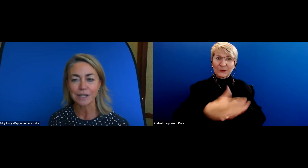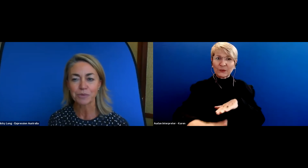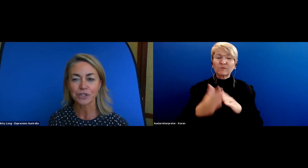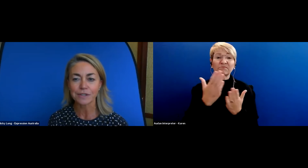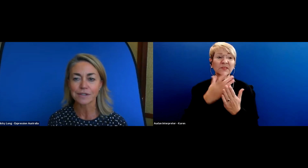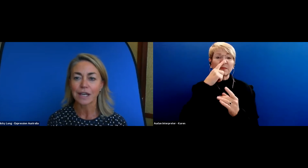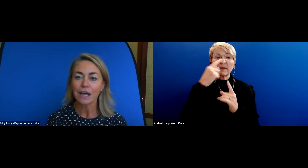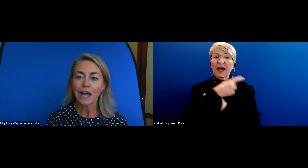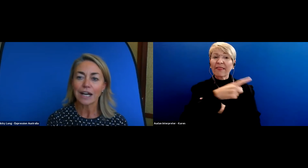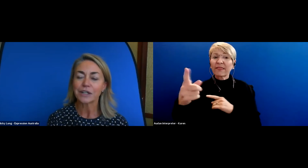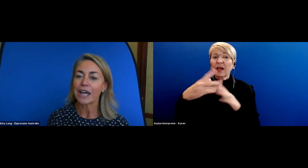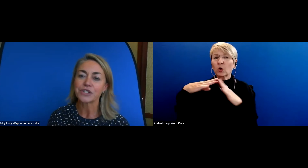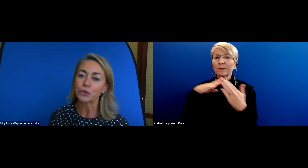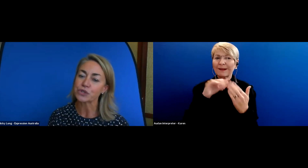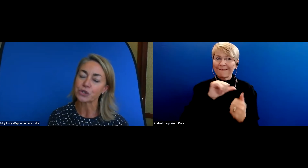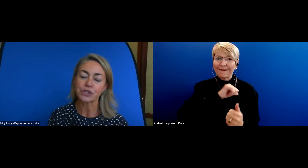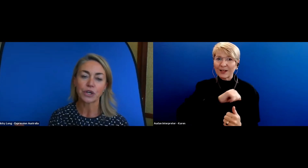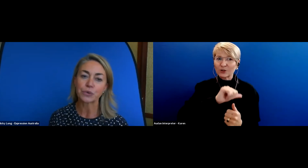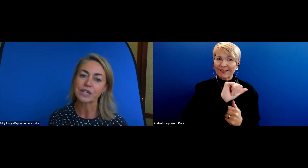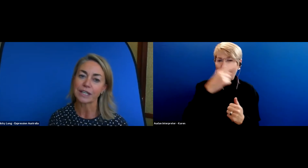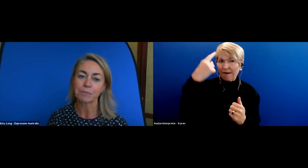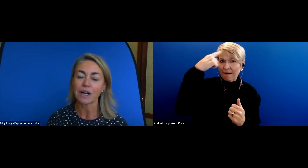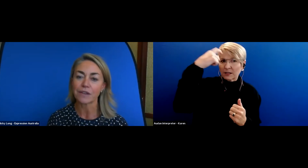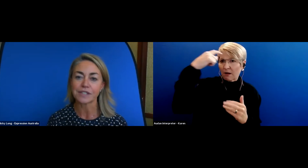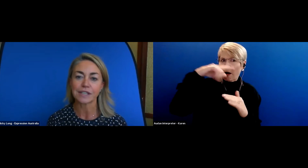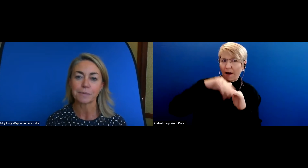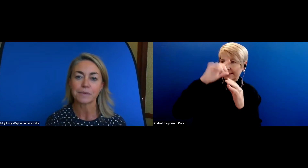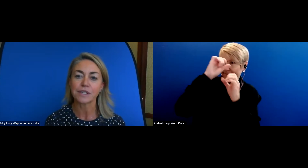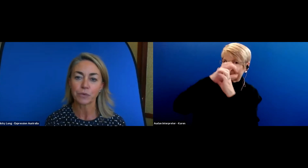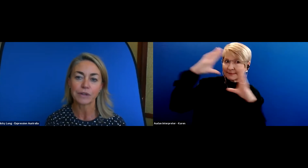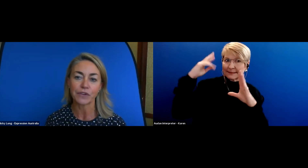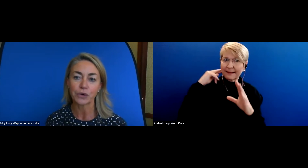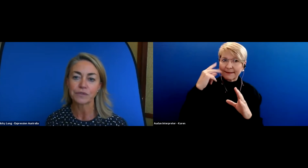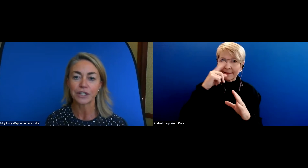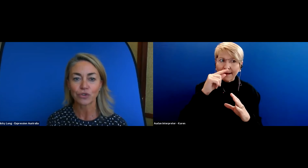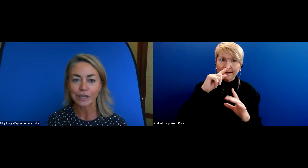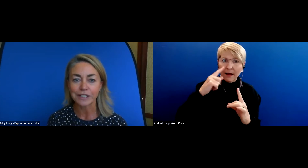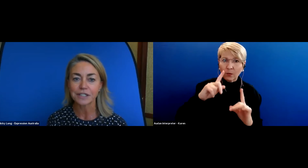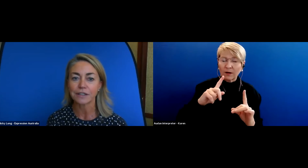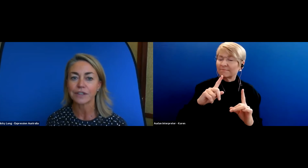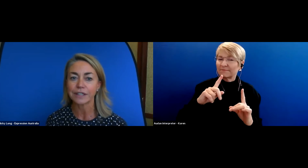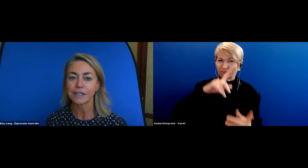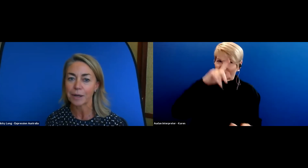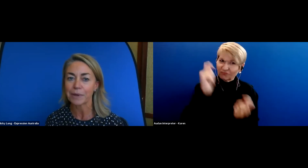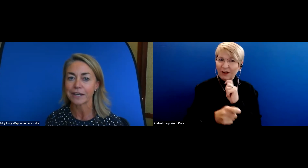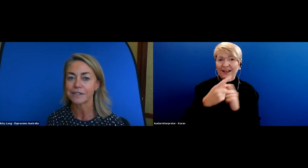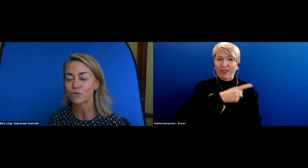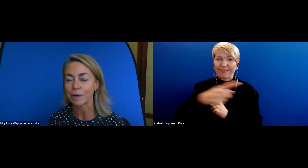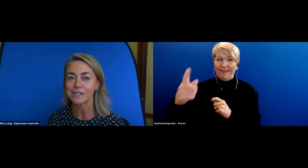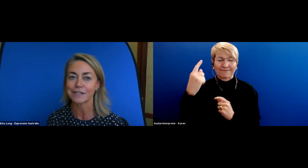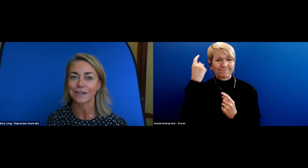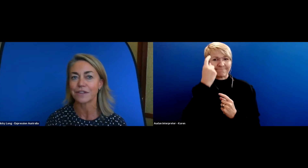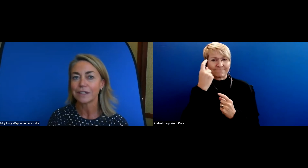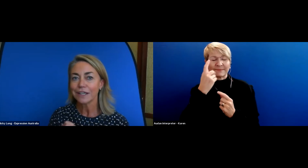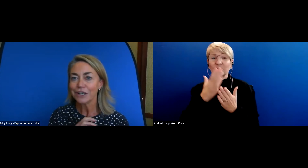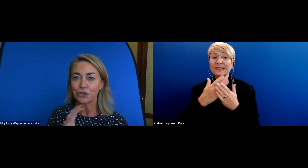people's perceptions, and also to the whole team behind the scenes that were involved in creating the campaigns. As